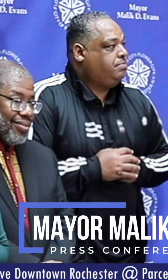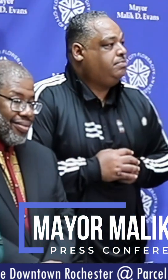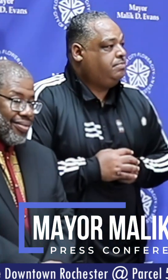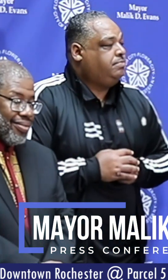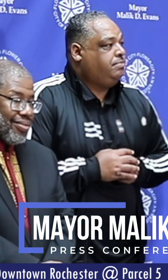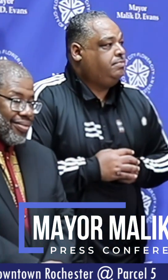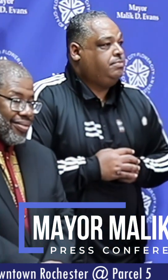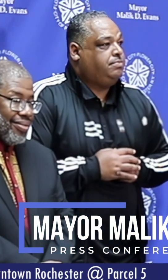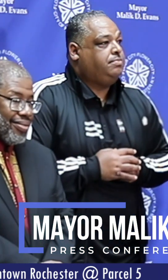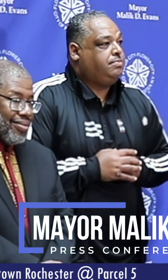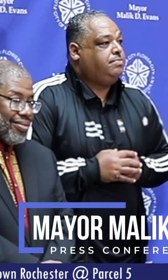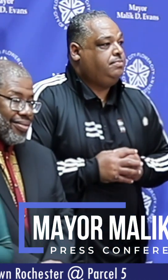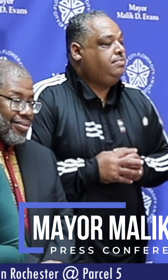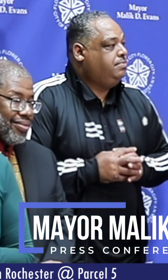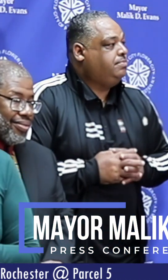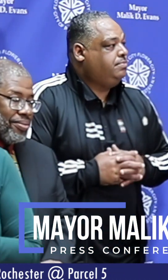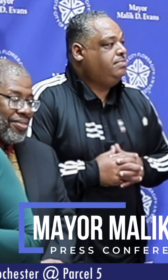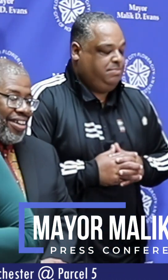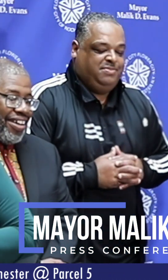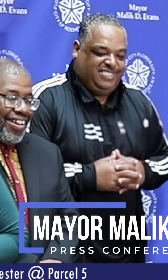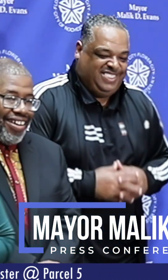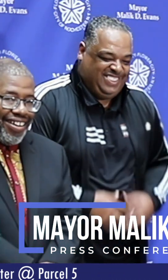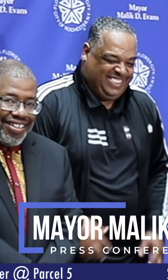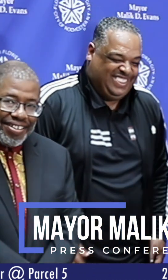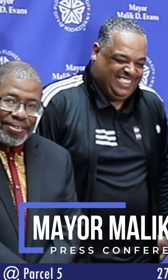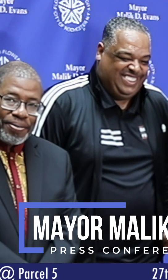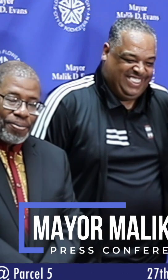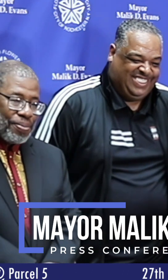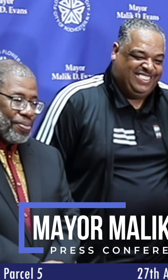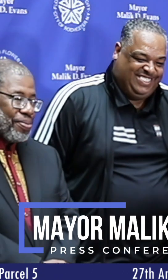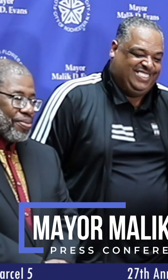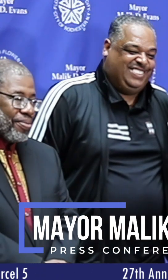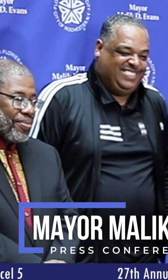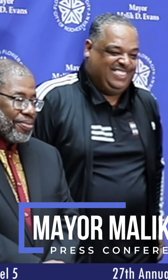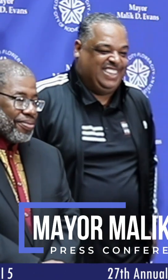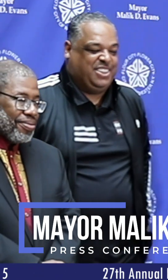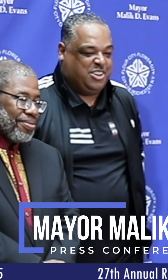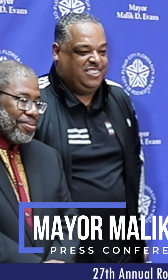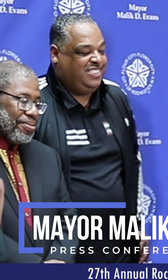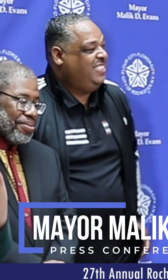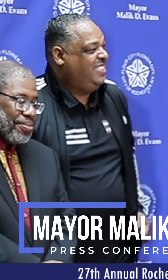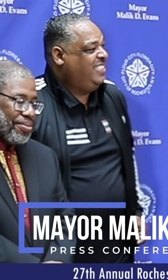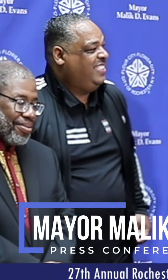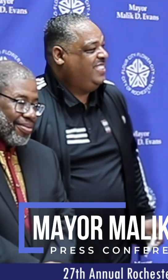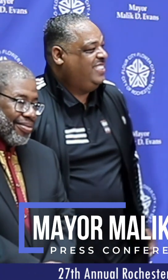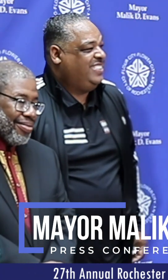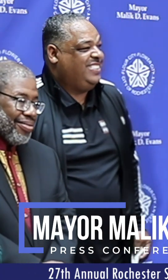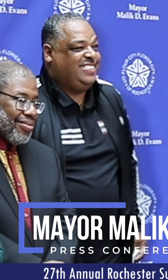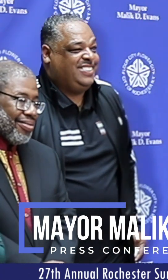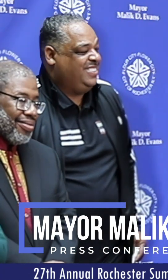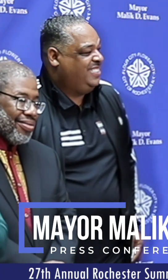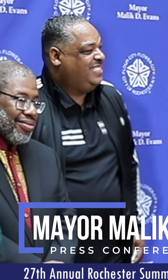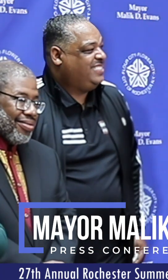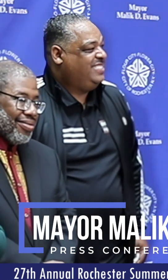Kid and Play, I used to sneak and watch House Party when I was a kid. Class Act, they were in all those movies. And you guys need to make